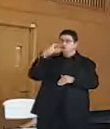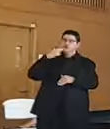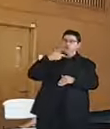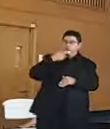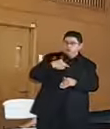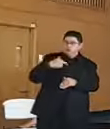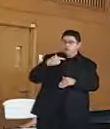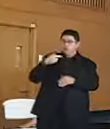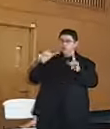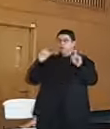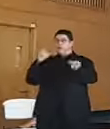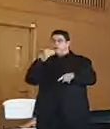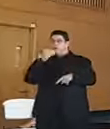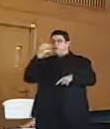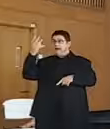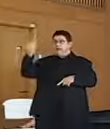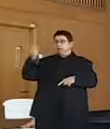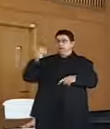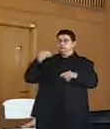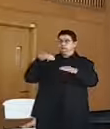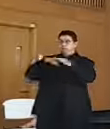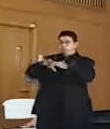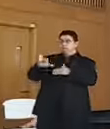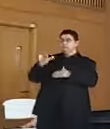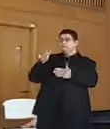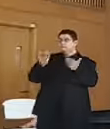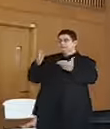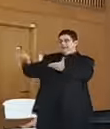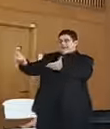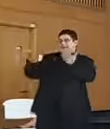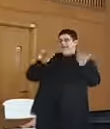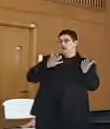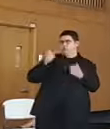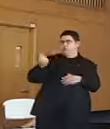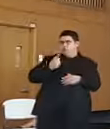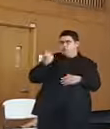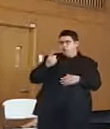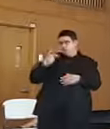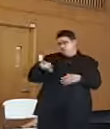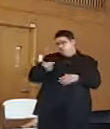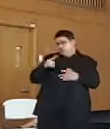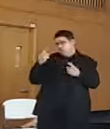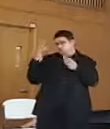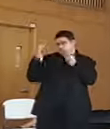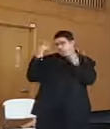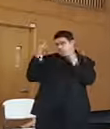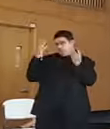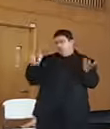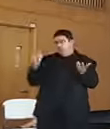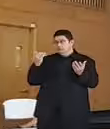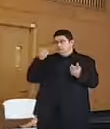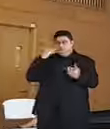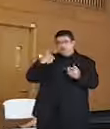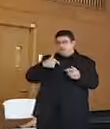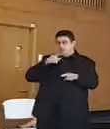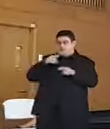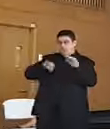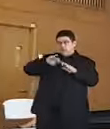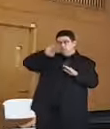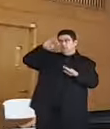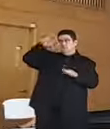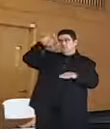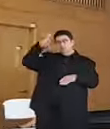to dine out, carry out only, those are definitely on the table. And if we don't turn the tide on COVID in